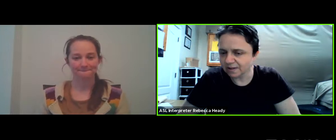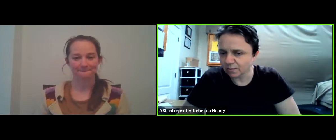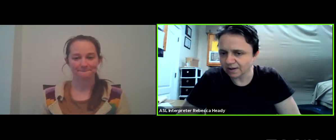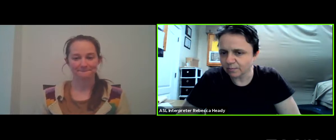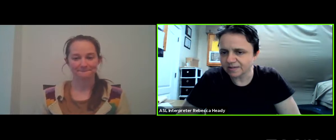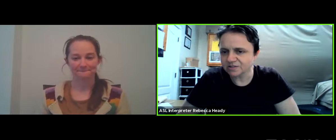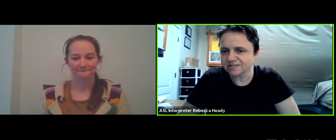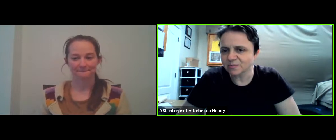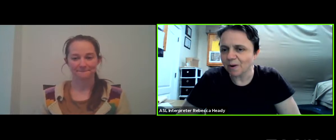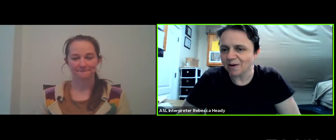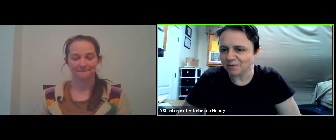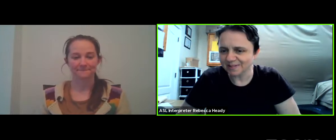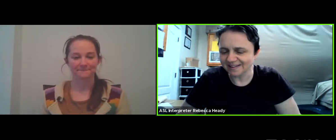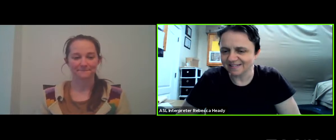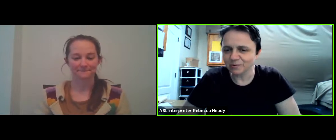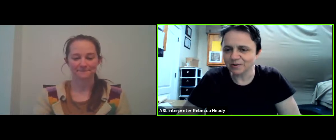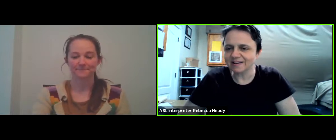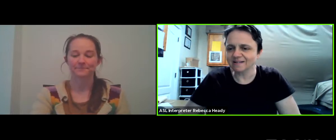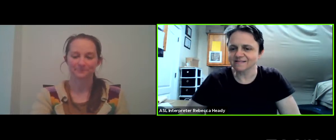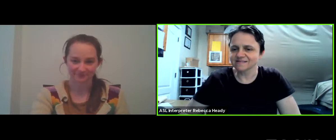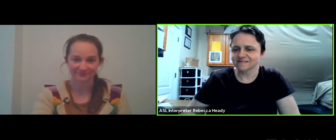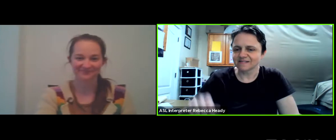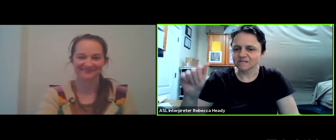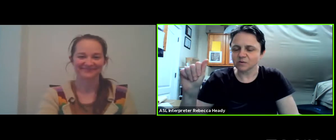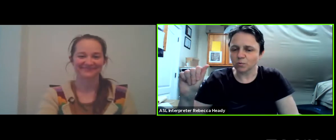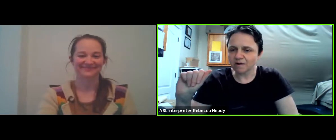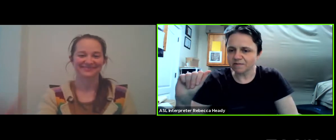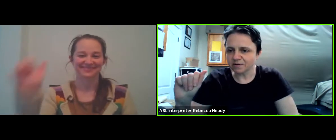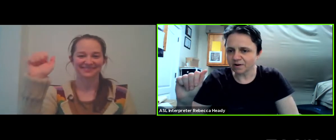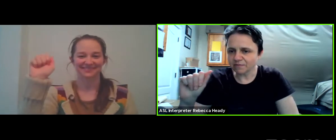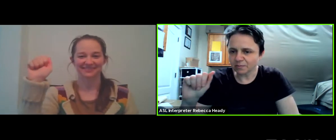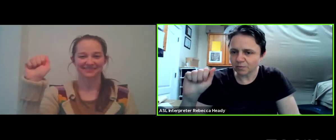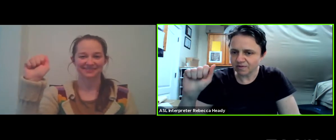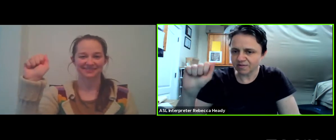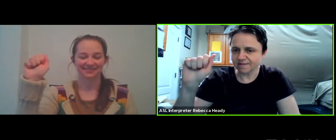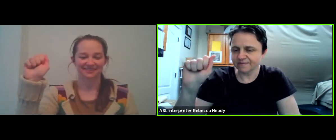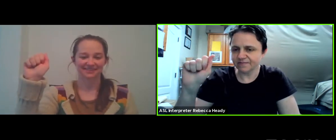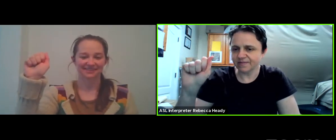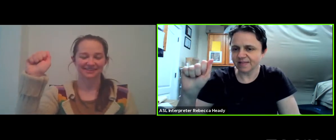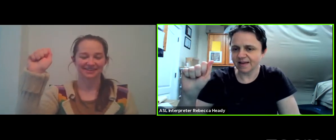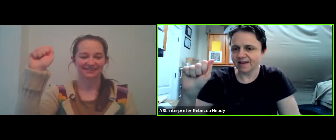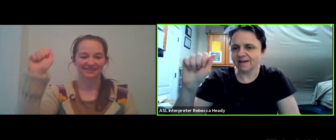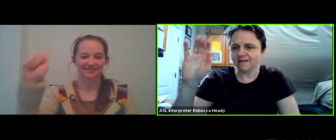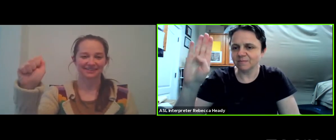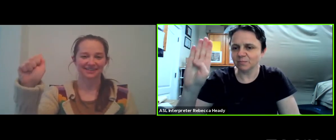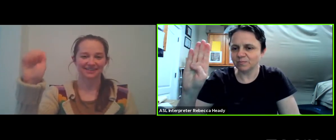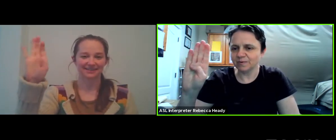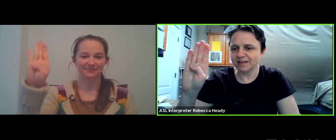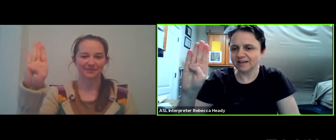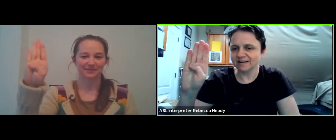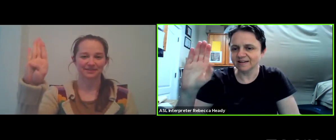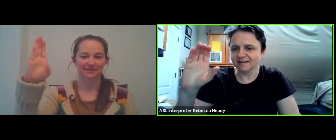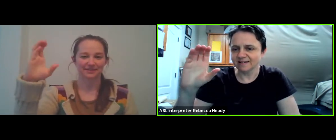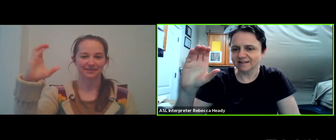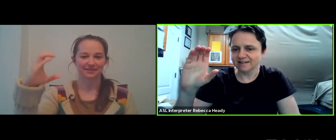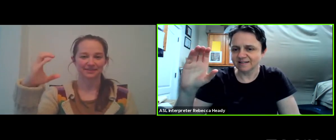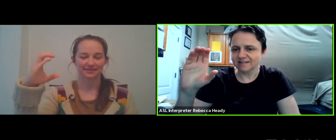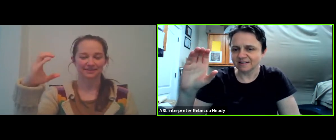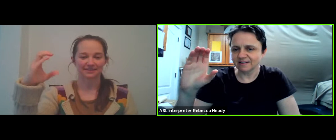Well, not really quick, but just moderately quick. So whatever you're comfortable with. A,